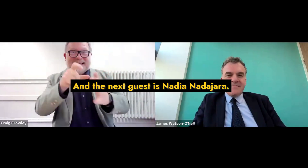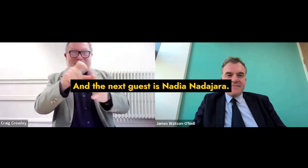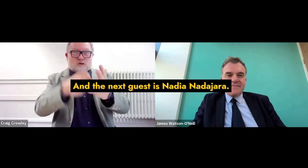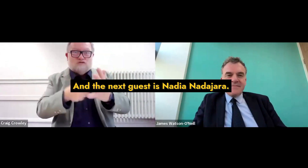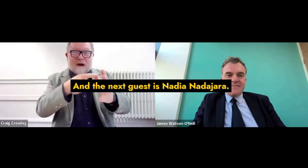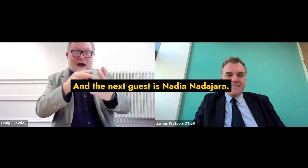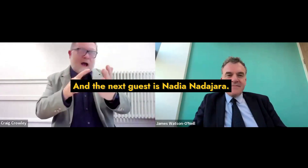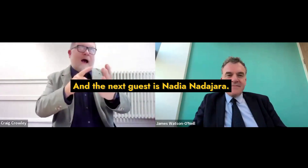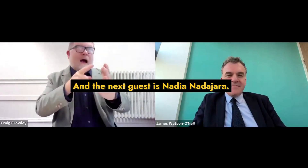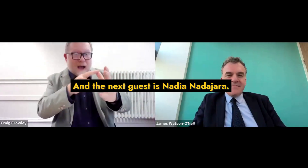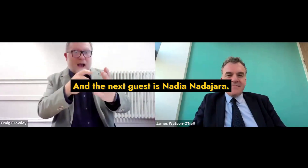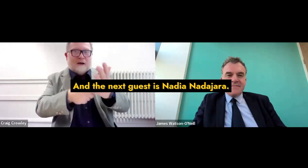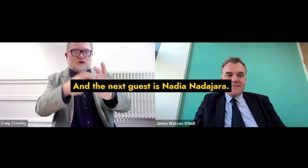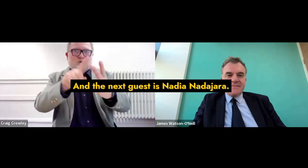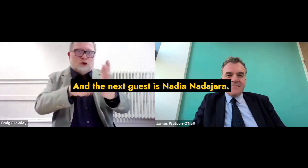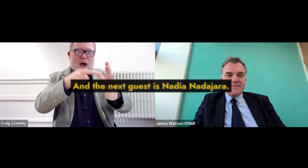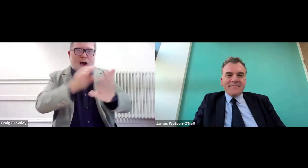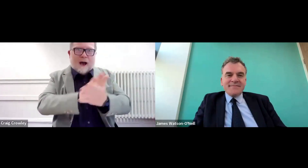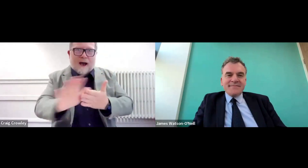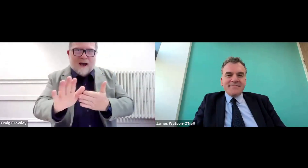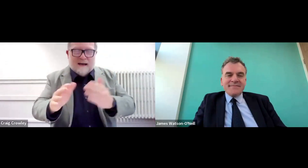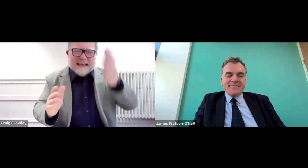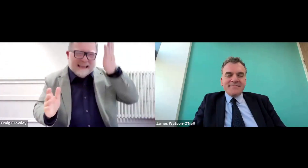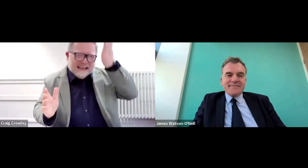is Nadia Nadajara.